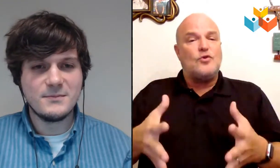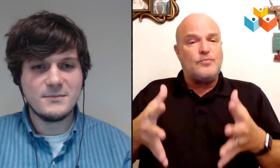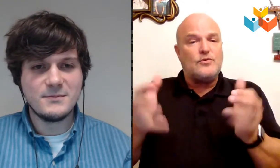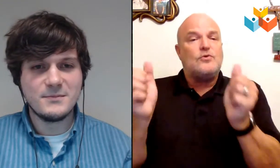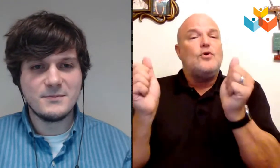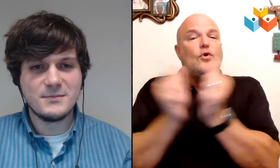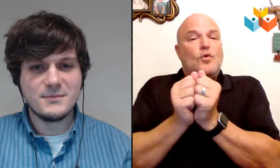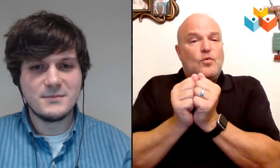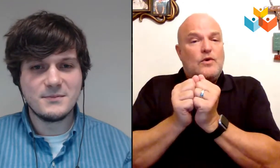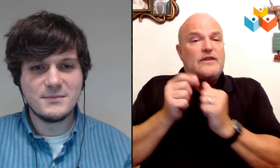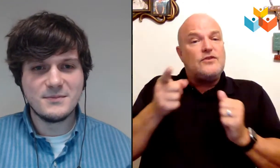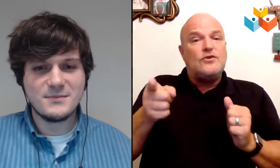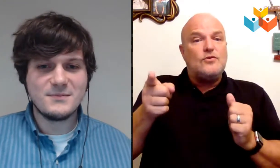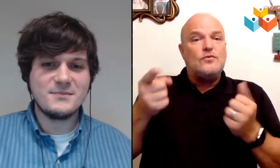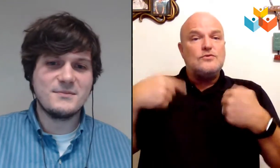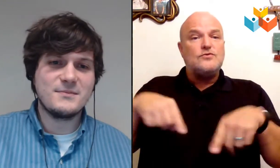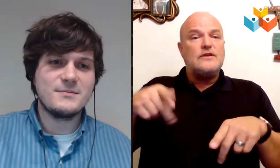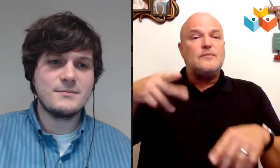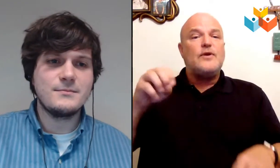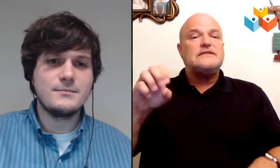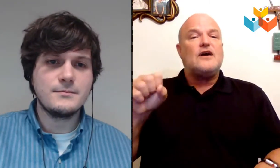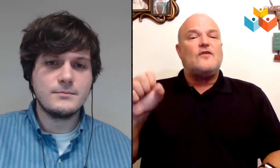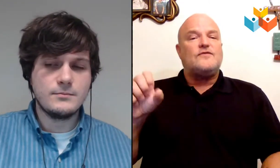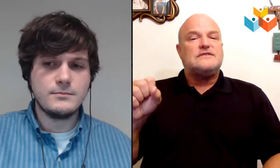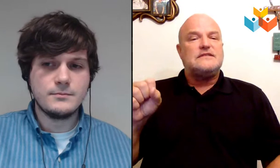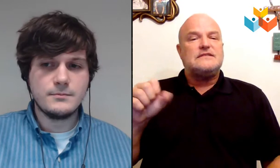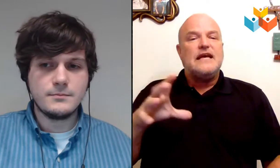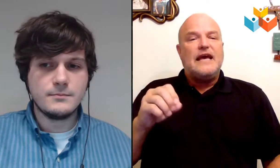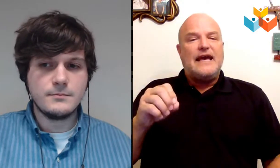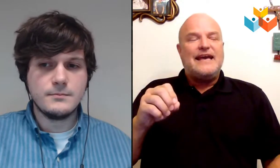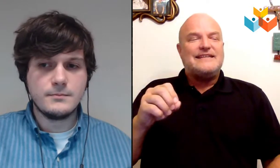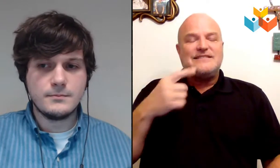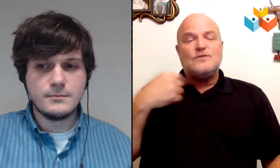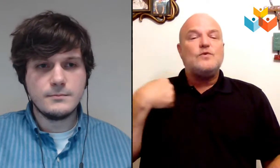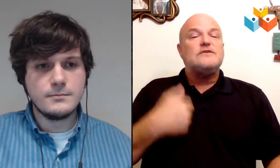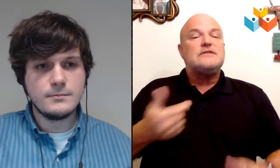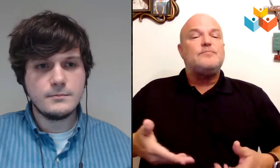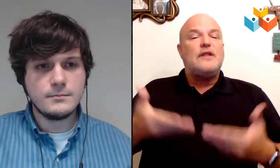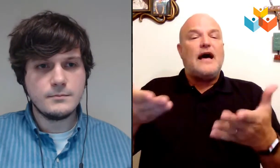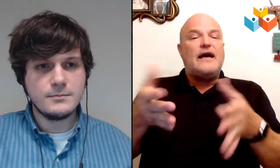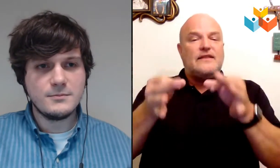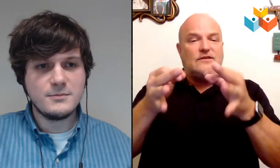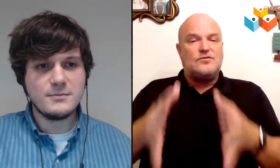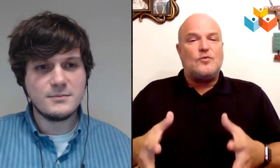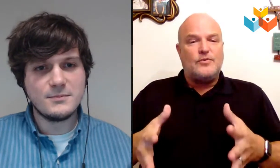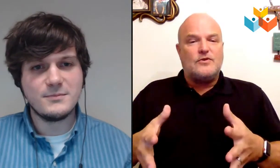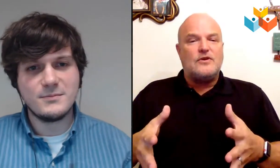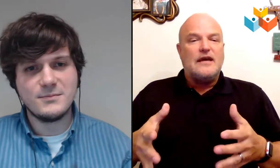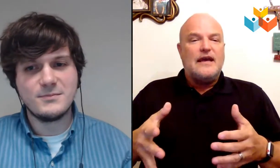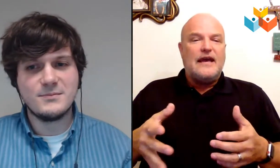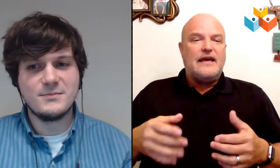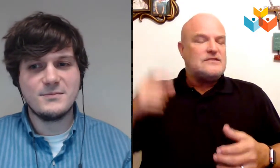have an interpreter with you during the press conferences. And she said, we'll supply the interpreter. And